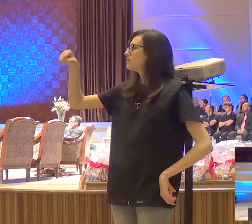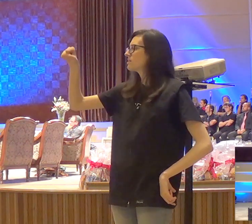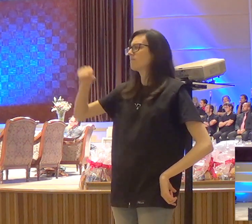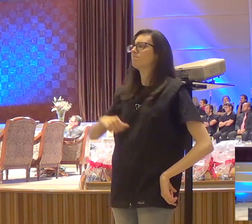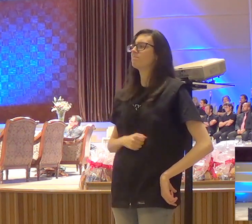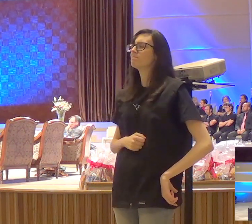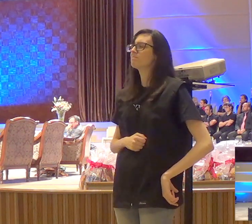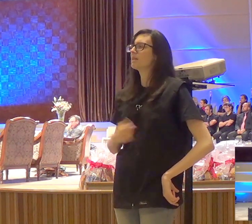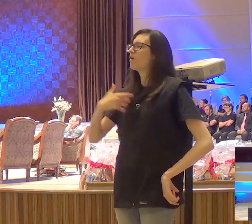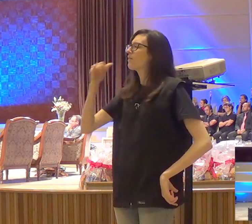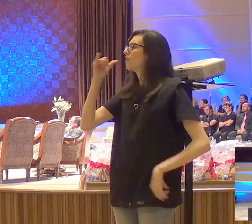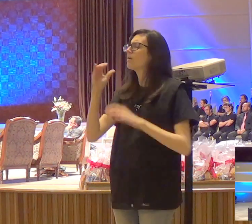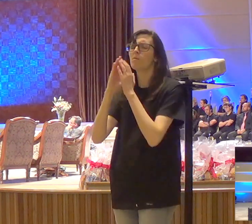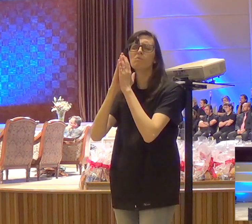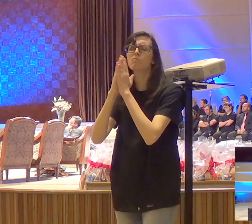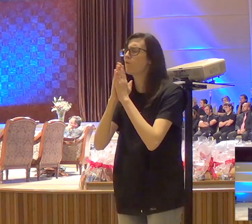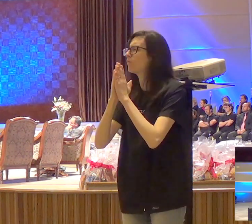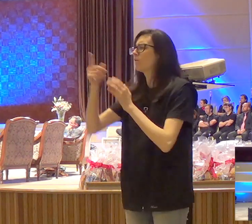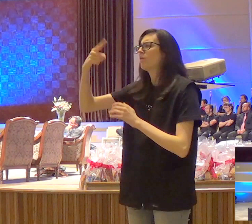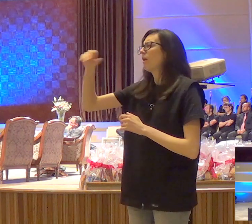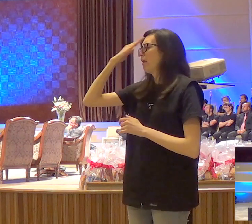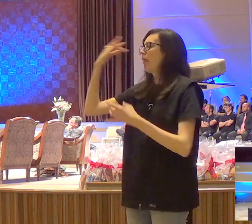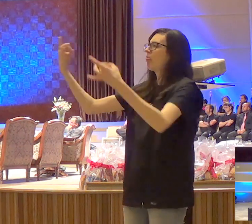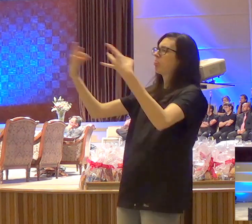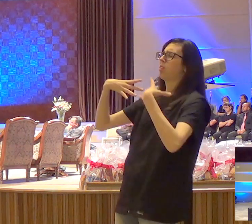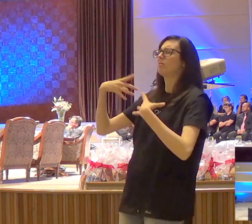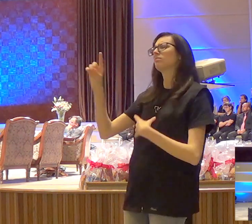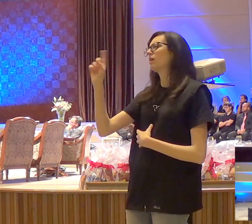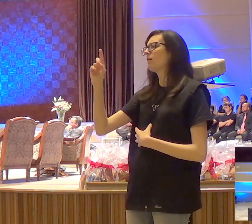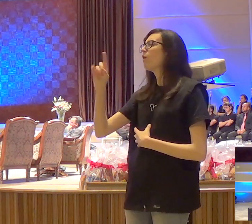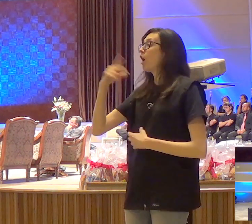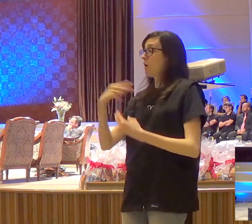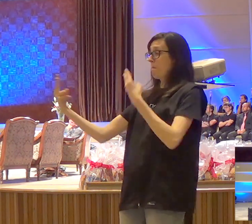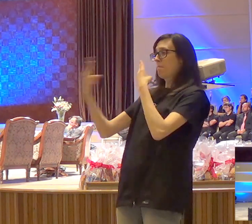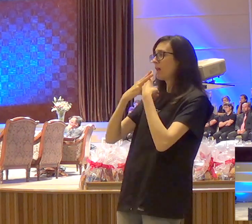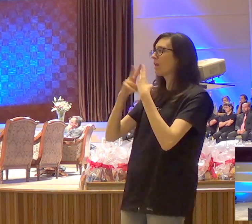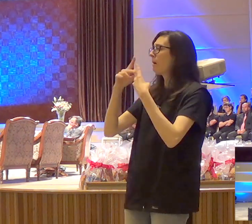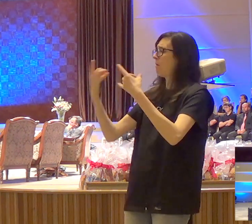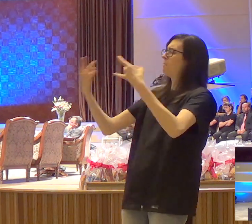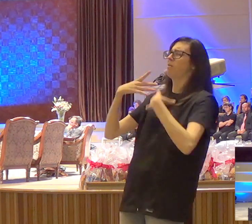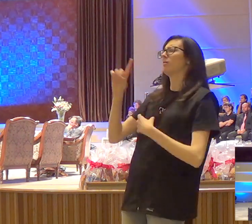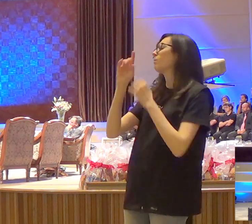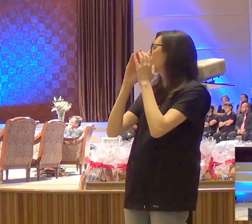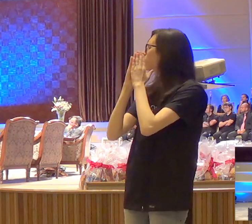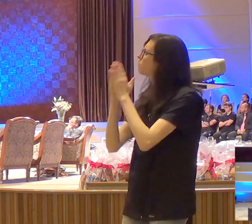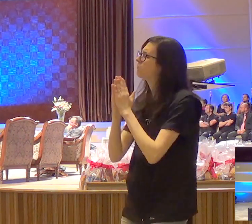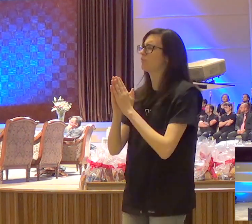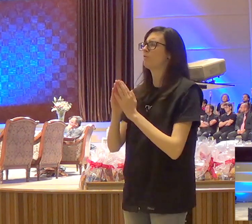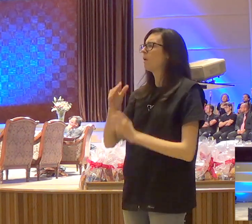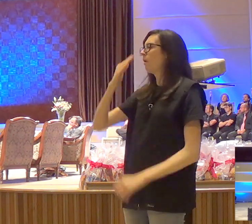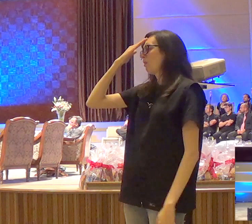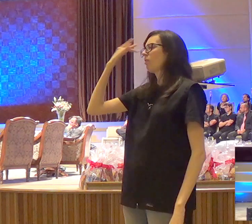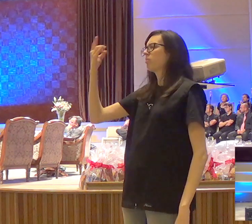us. E um deles disse, por favor, não nos esqueça. Please don't forget about us. Por favor, não nos